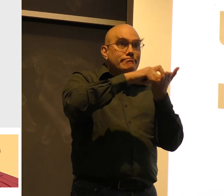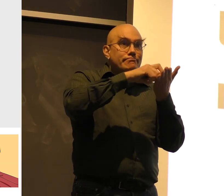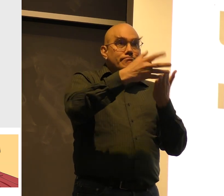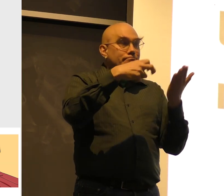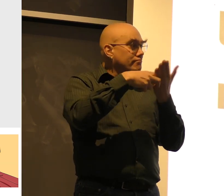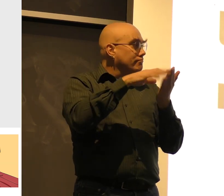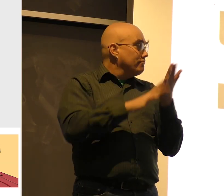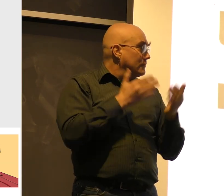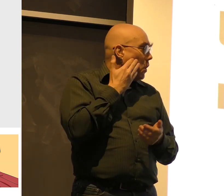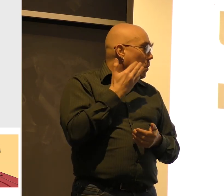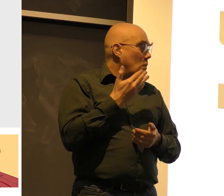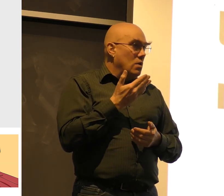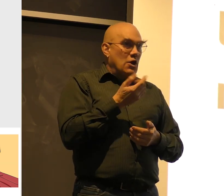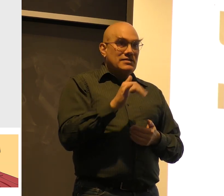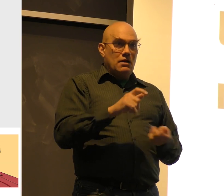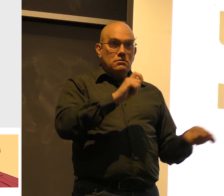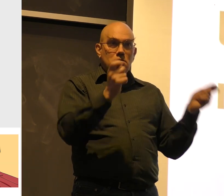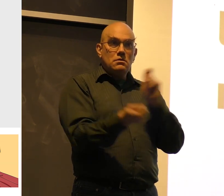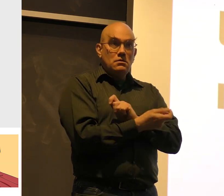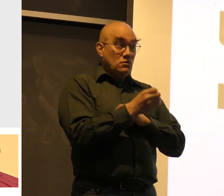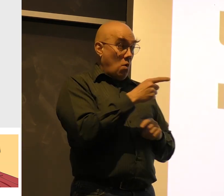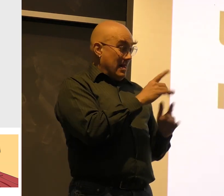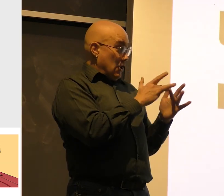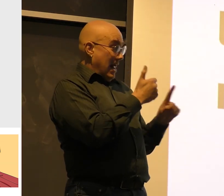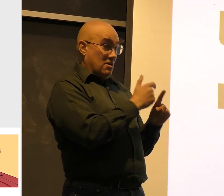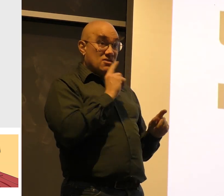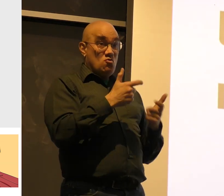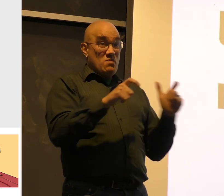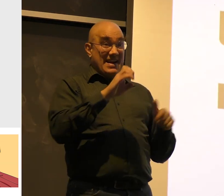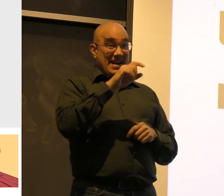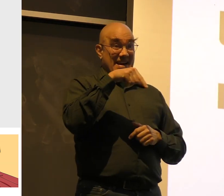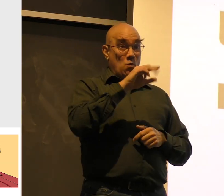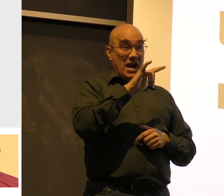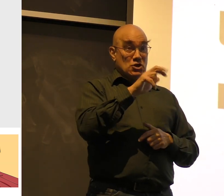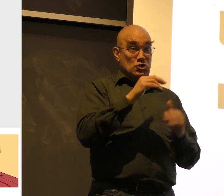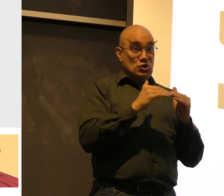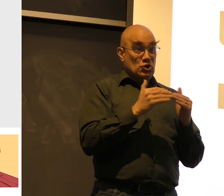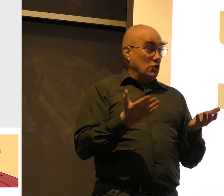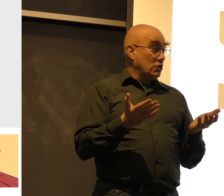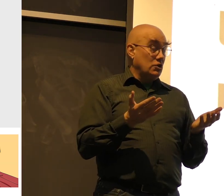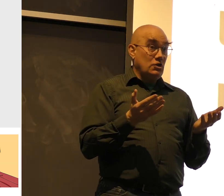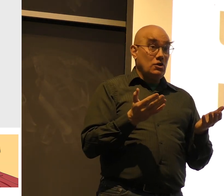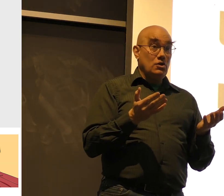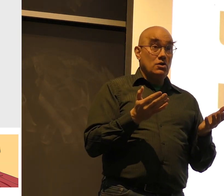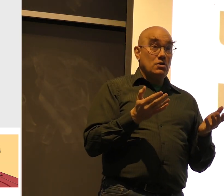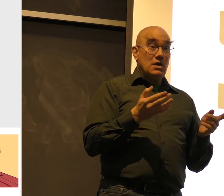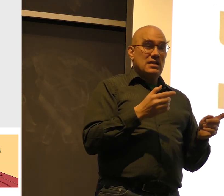and write back and forth and give them my ticket. Little things like that have changed. The internet has been the great equalizer